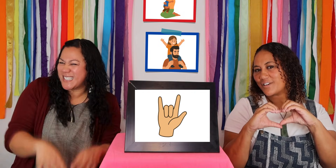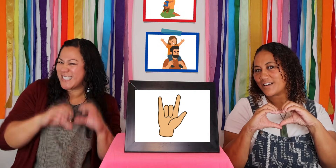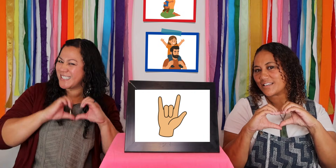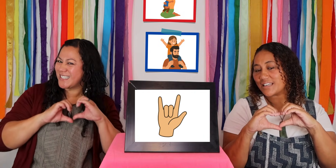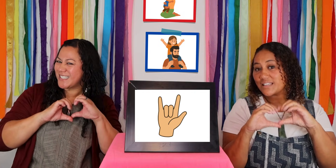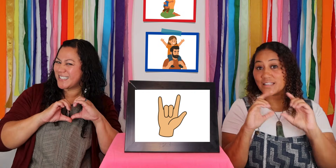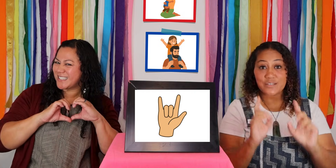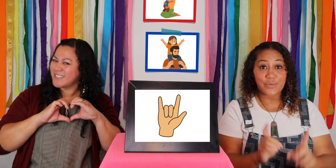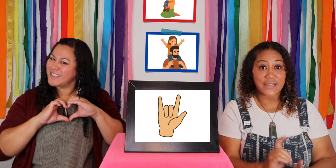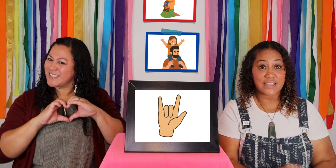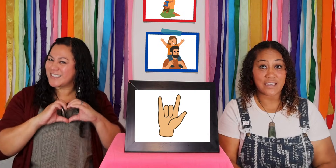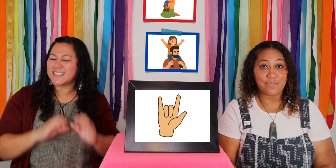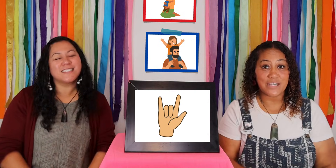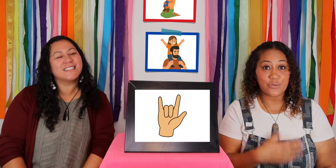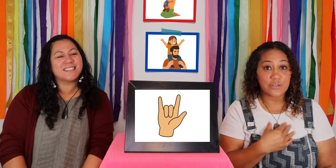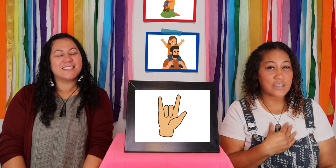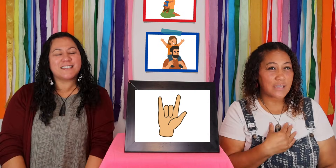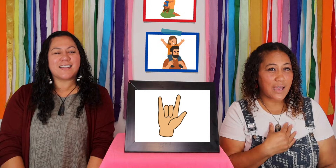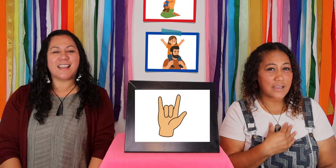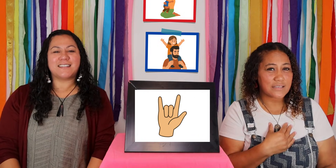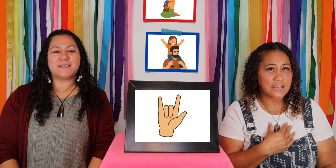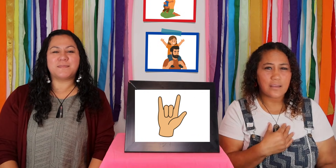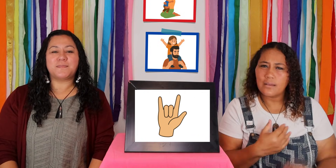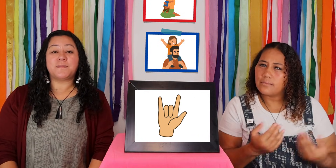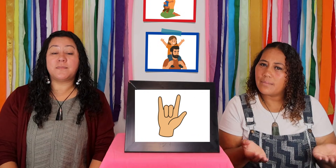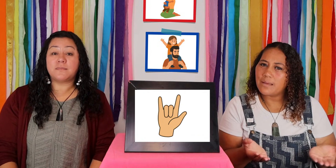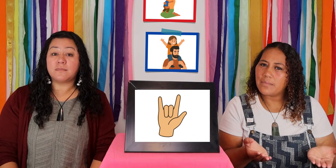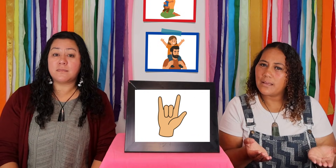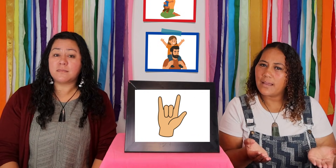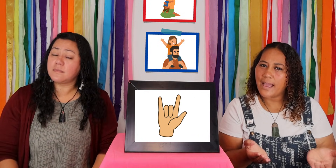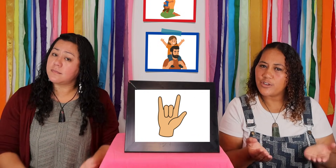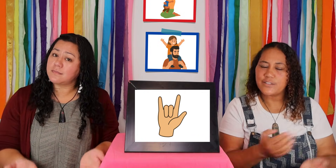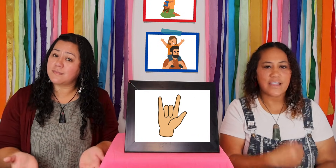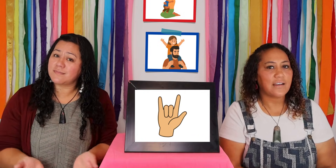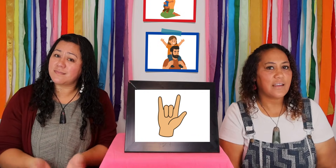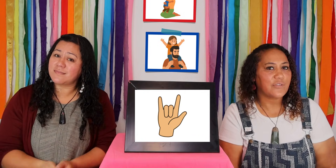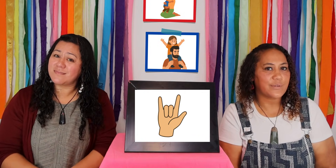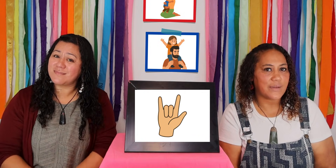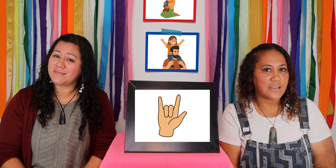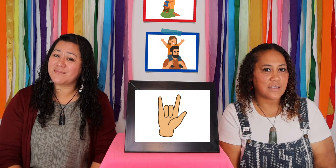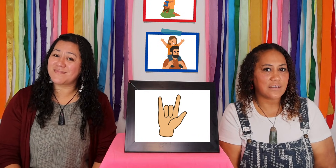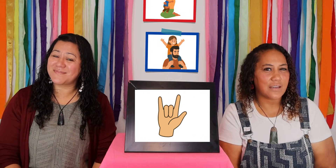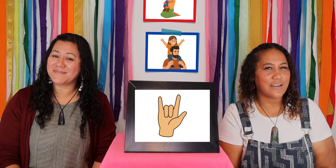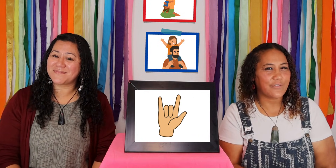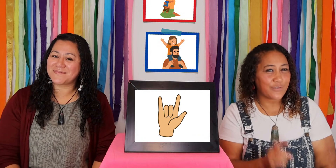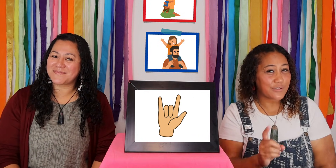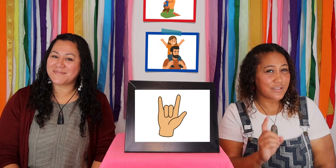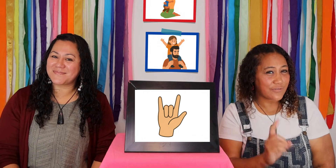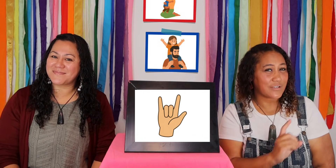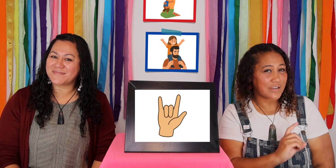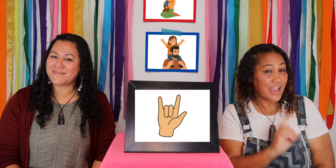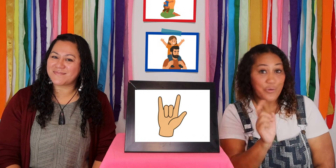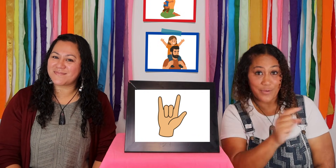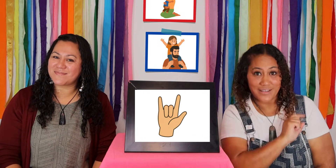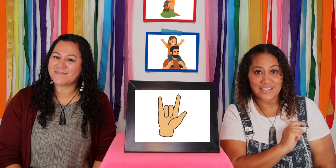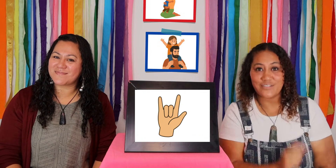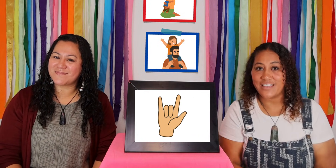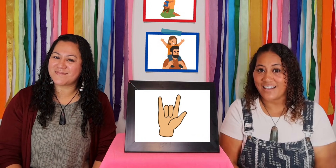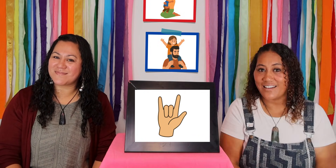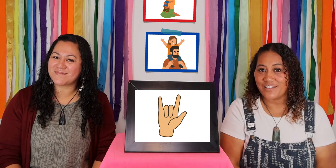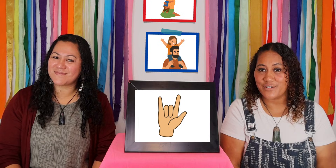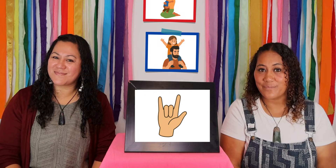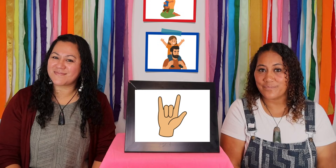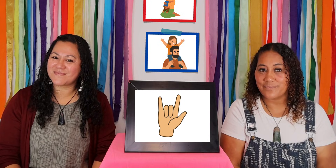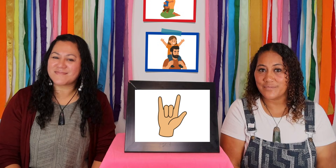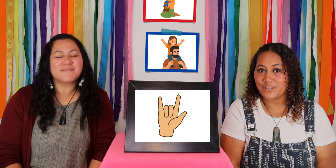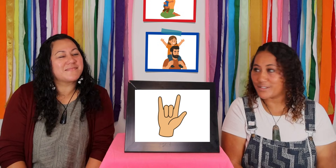That's right. And in this waiata, my daughter's going to ask, Mama, how do you say I love you in Māori? And a few different other ways of saying